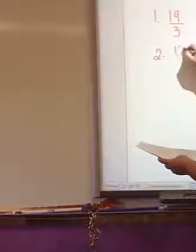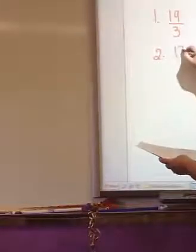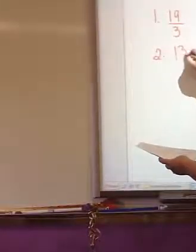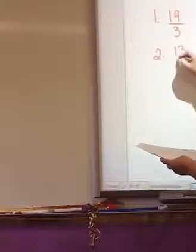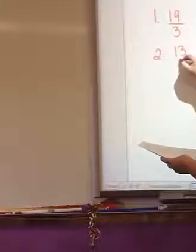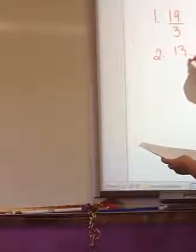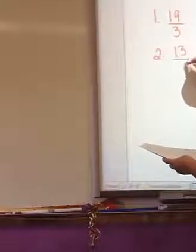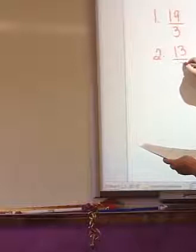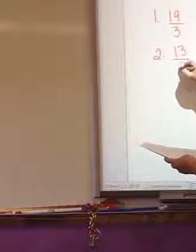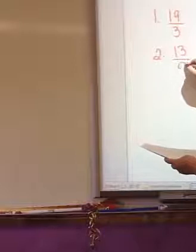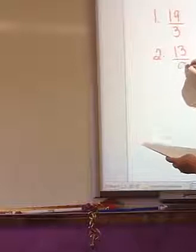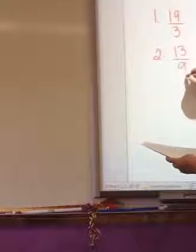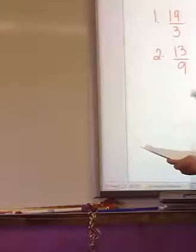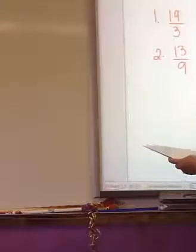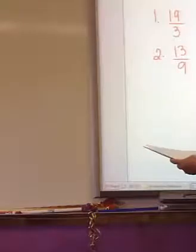Number 2,